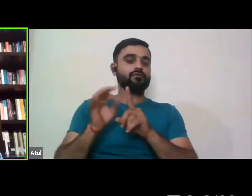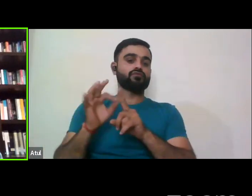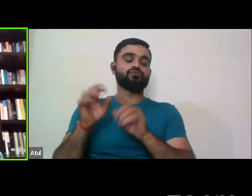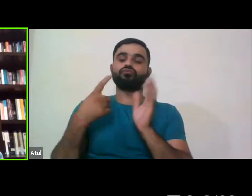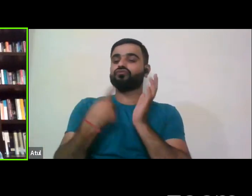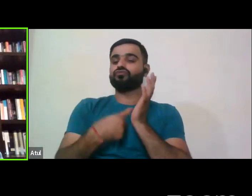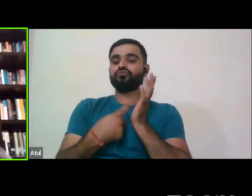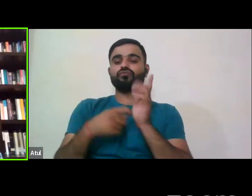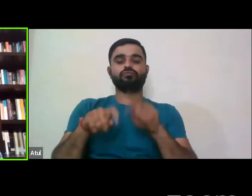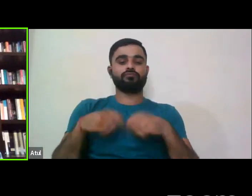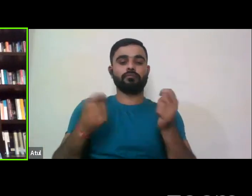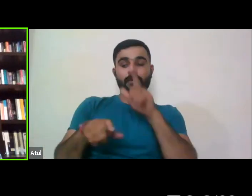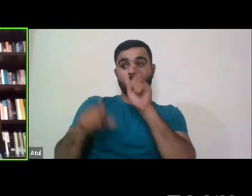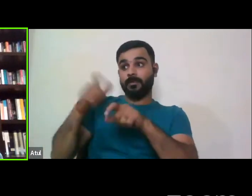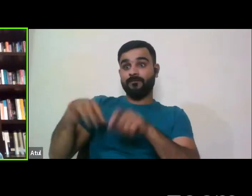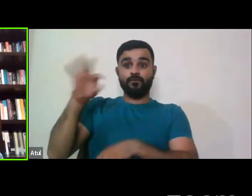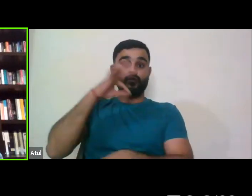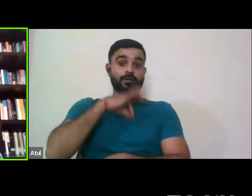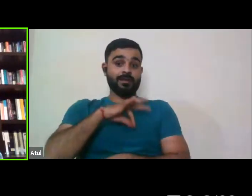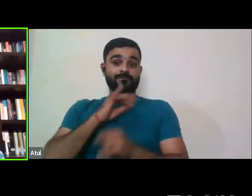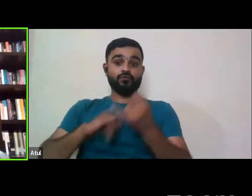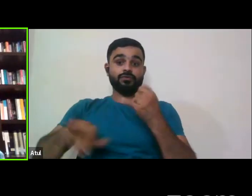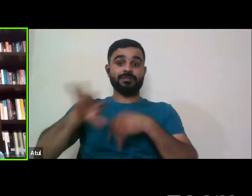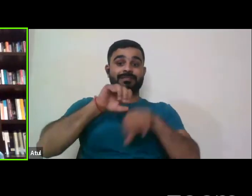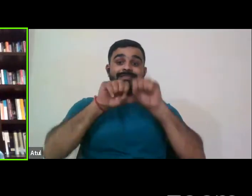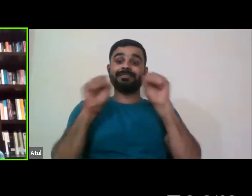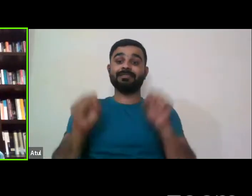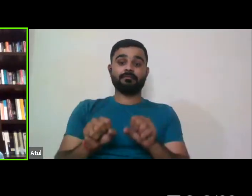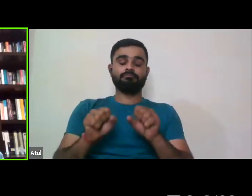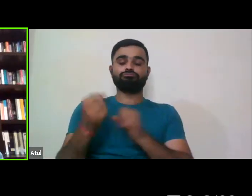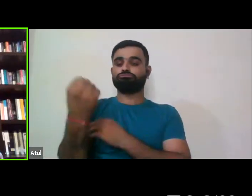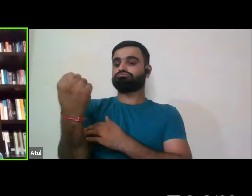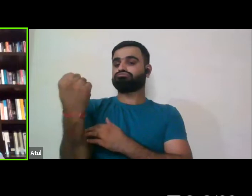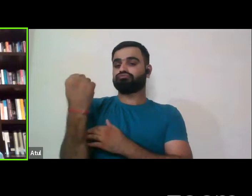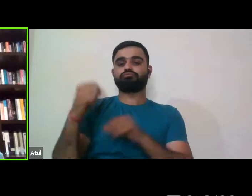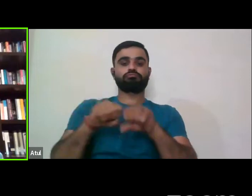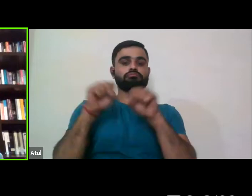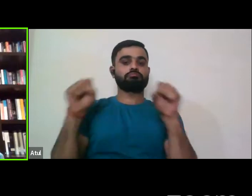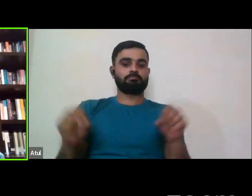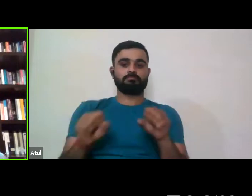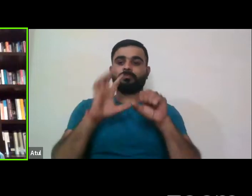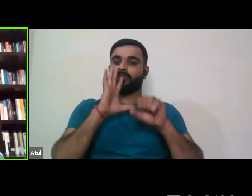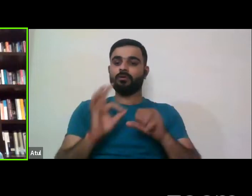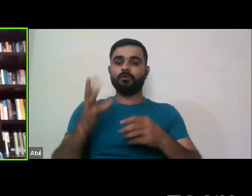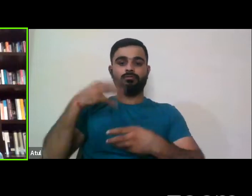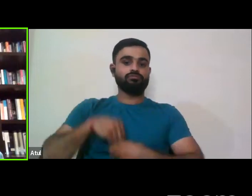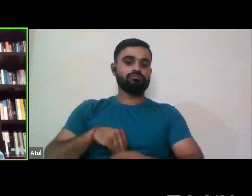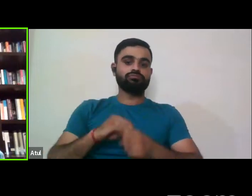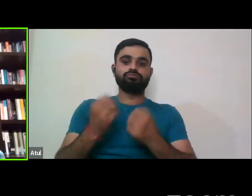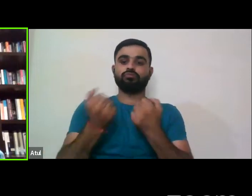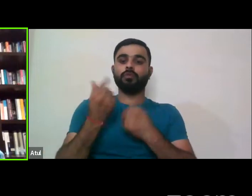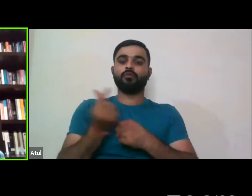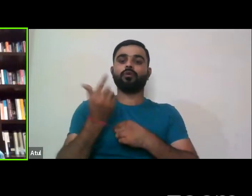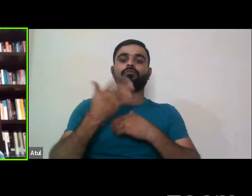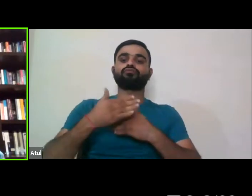roost. And the people who benefit from the system are the most powerful in the system, and obviously they will not want their power to